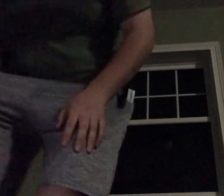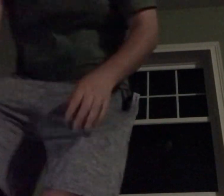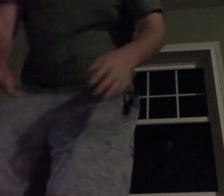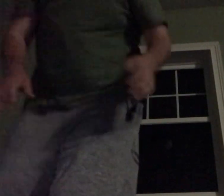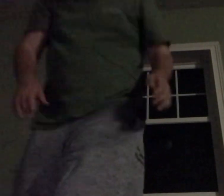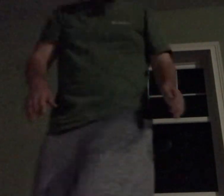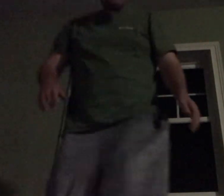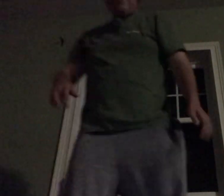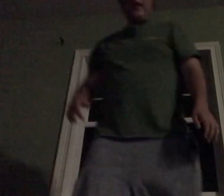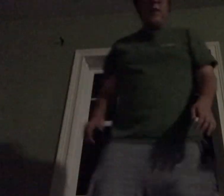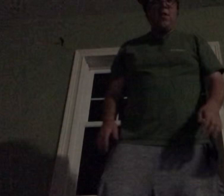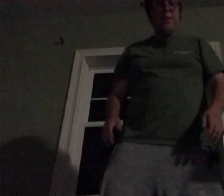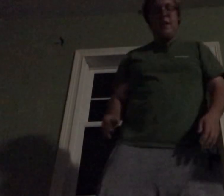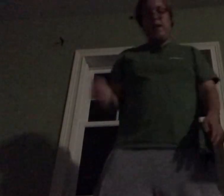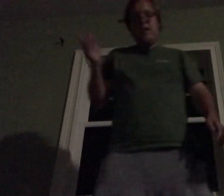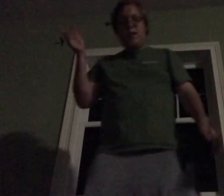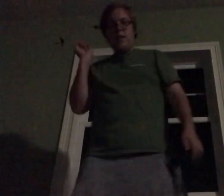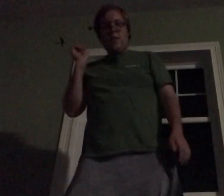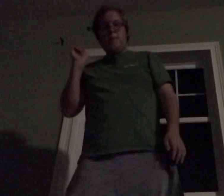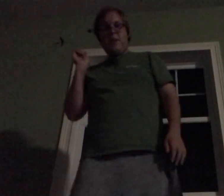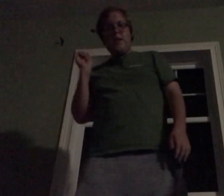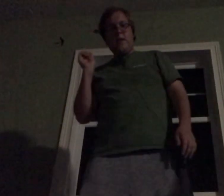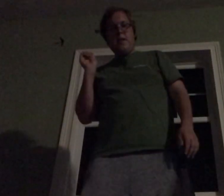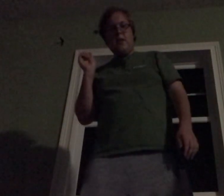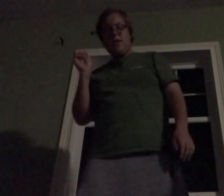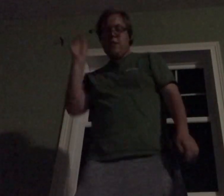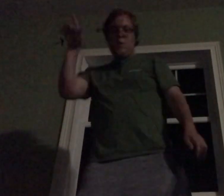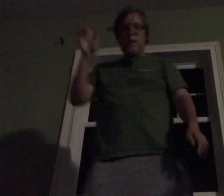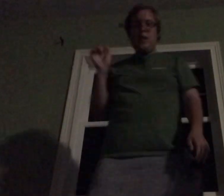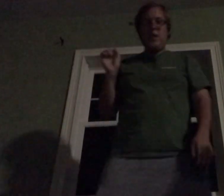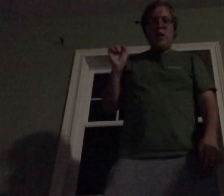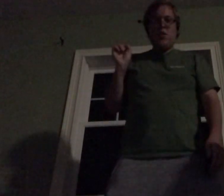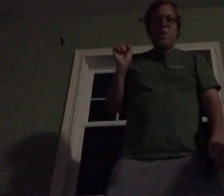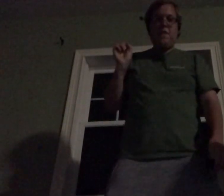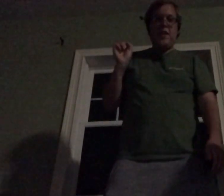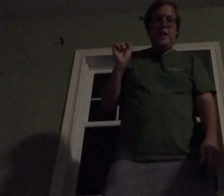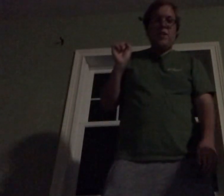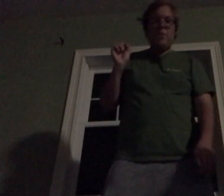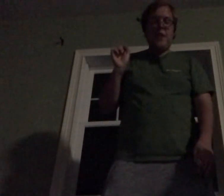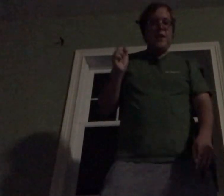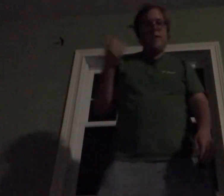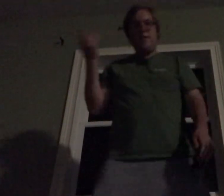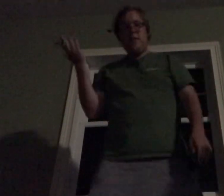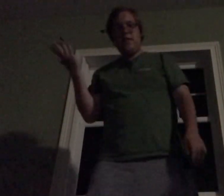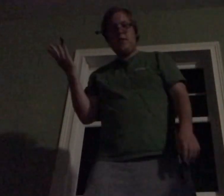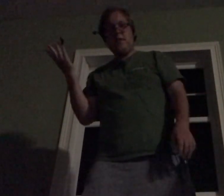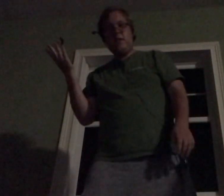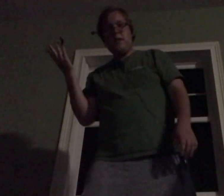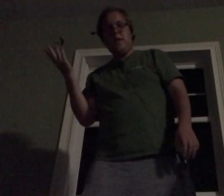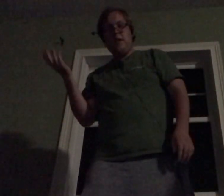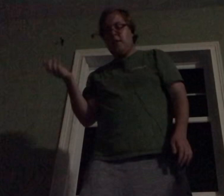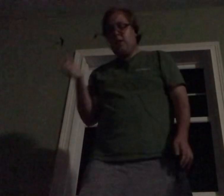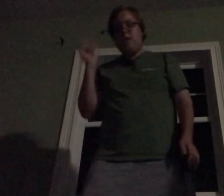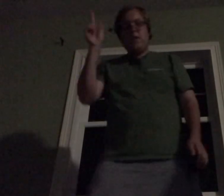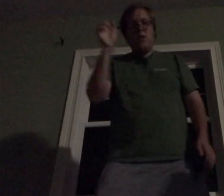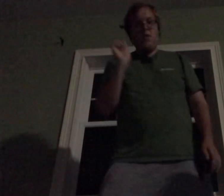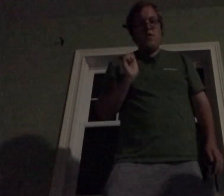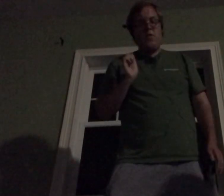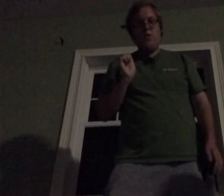Why can't you hear me? Hear me. Why can't you feel me? Feel me. Don't you know